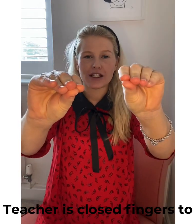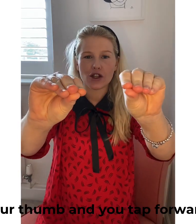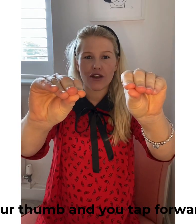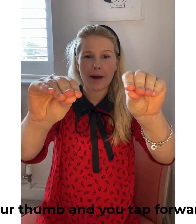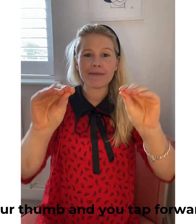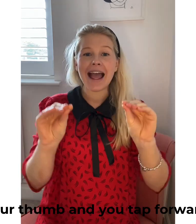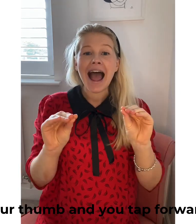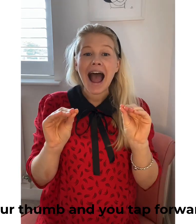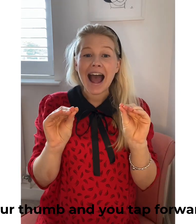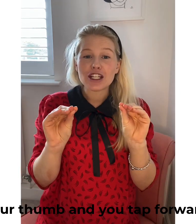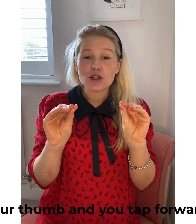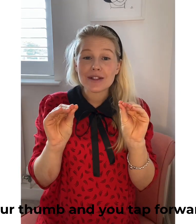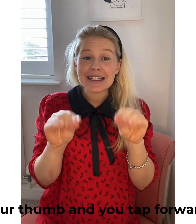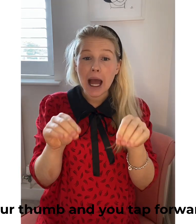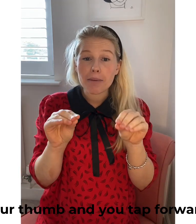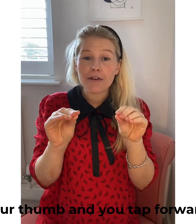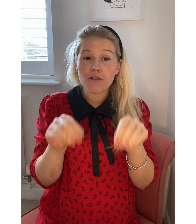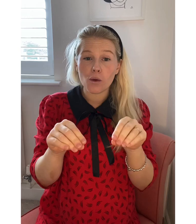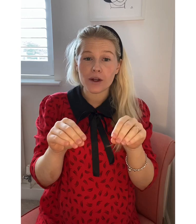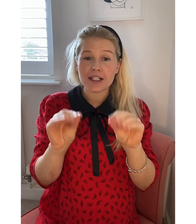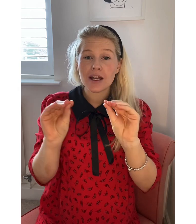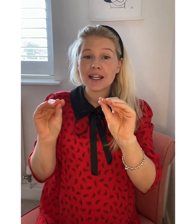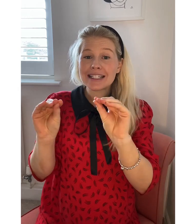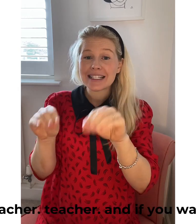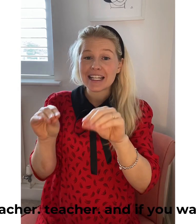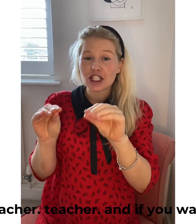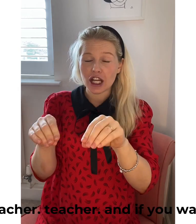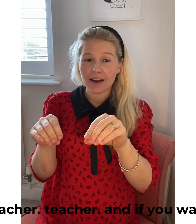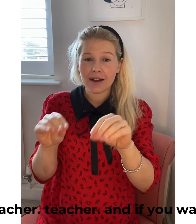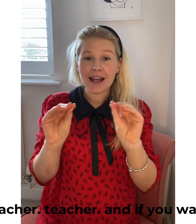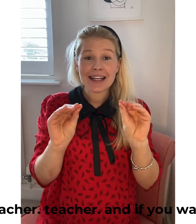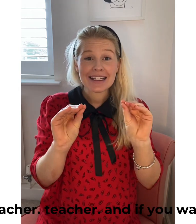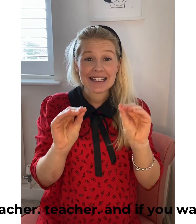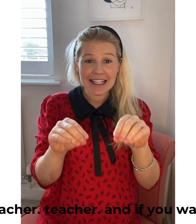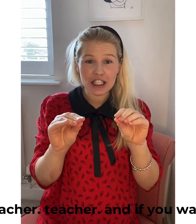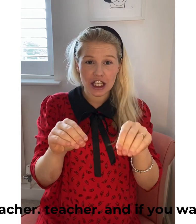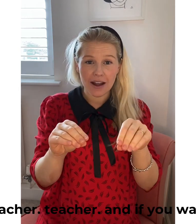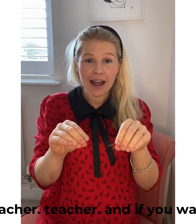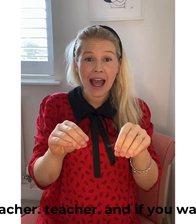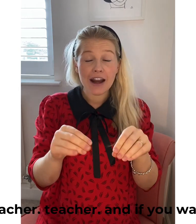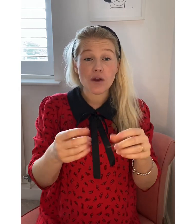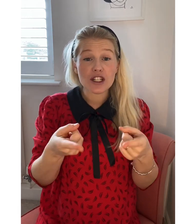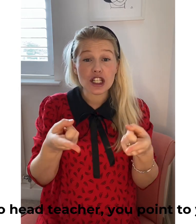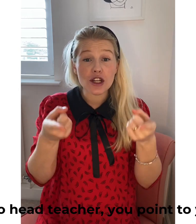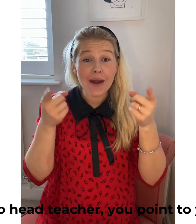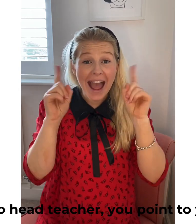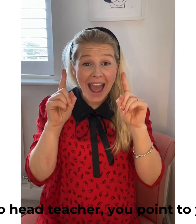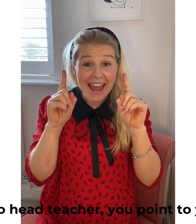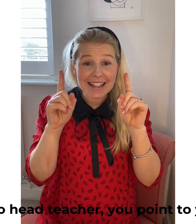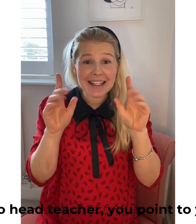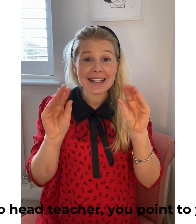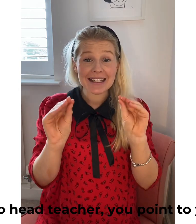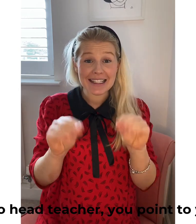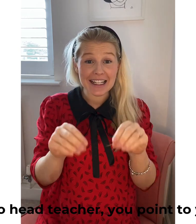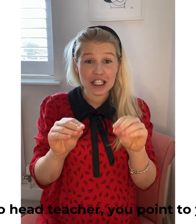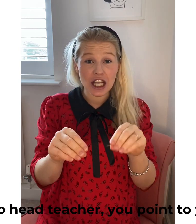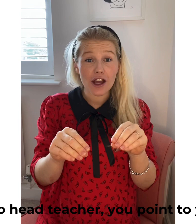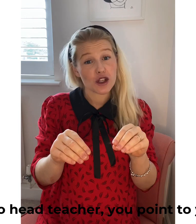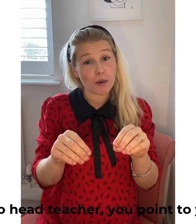thumb and you tap forward, teacher, teacher. And if you wanted to do head, teacher, you point to your